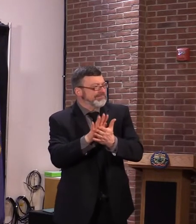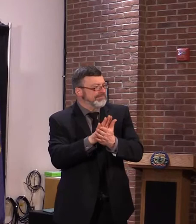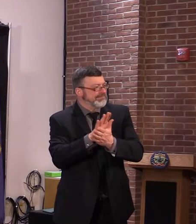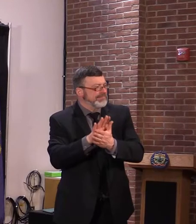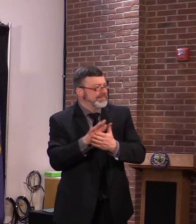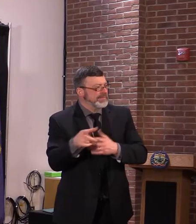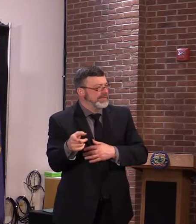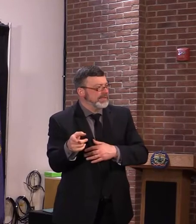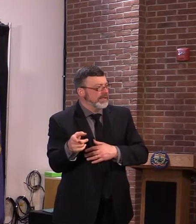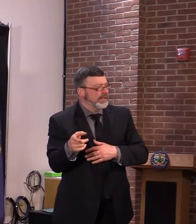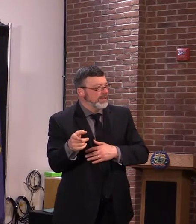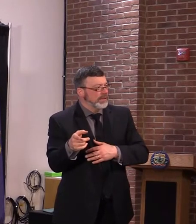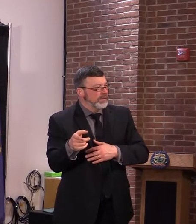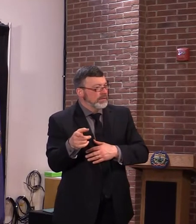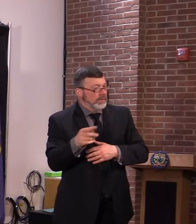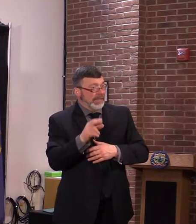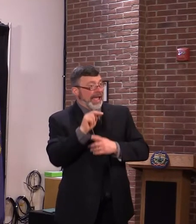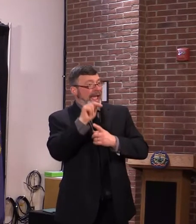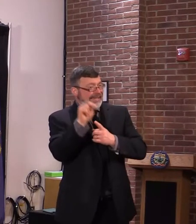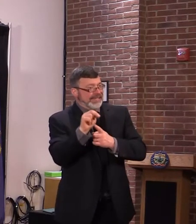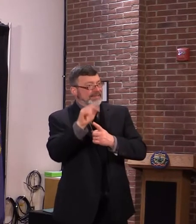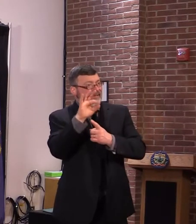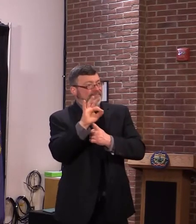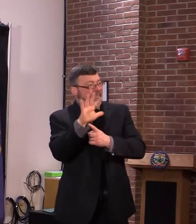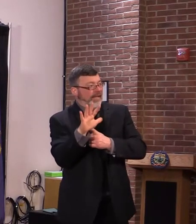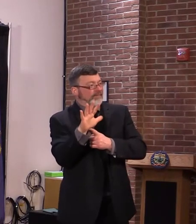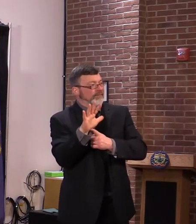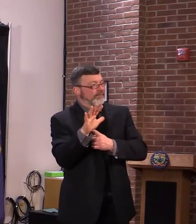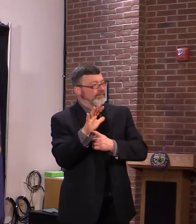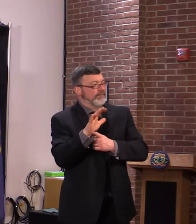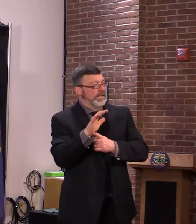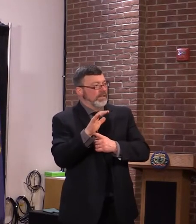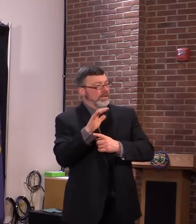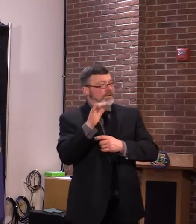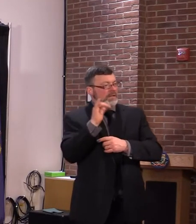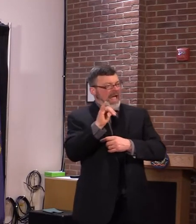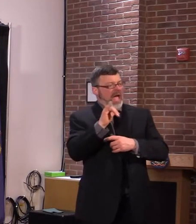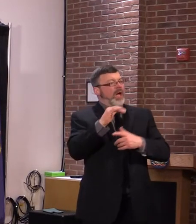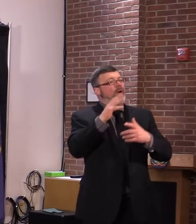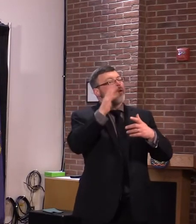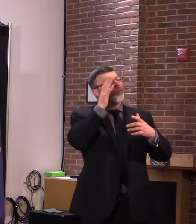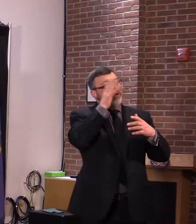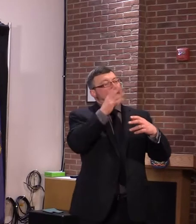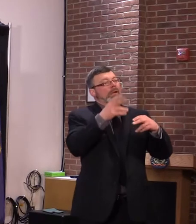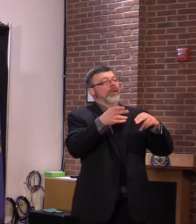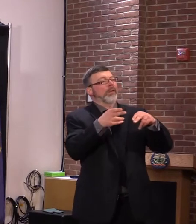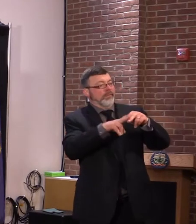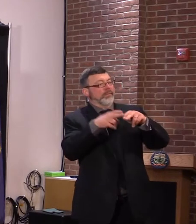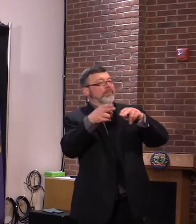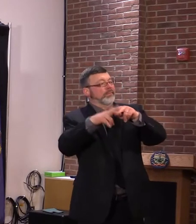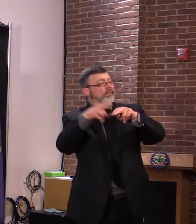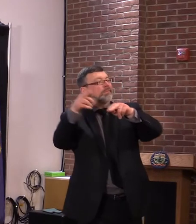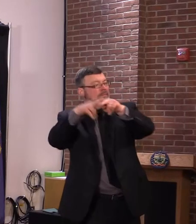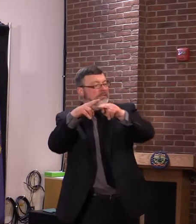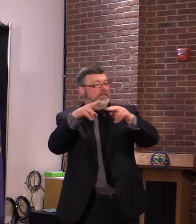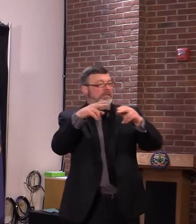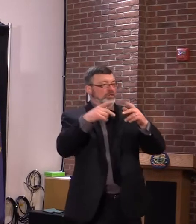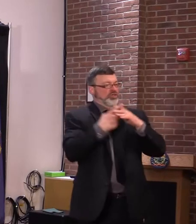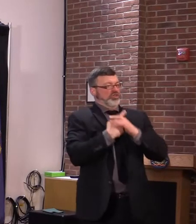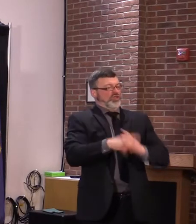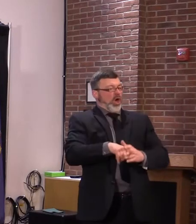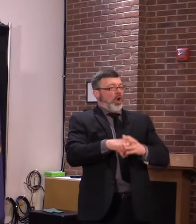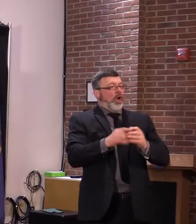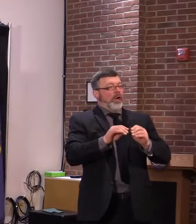I think distribution is going on a rolling basis, so I'd have to check for an update from